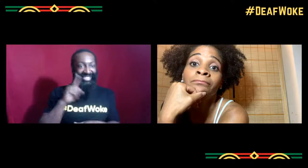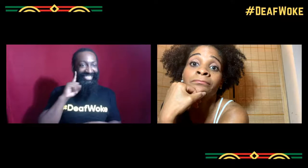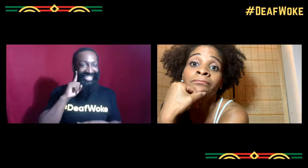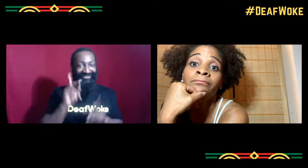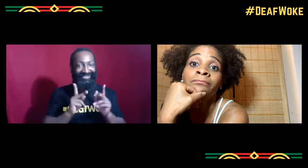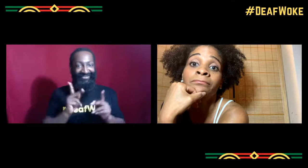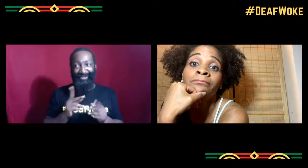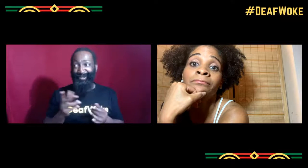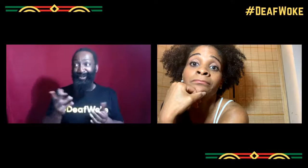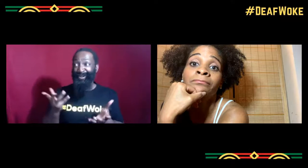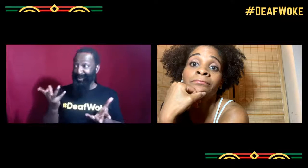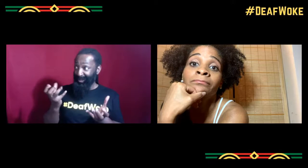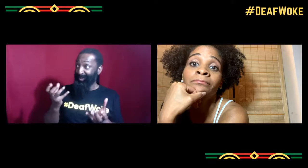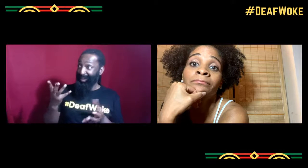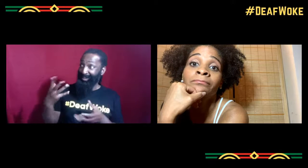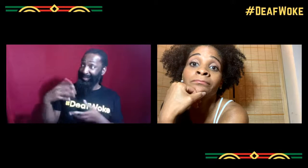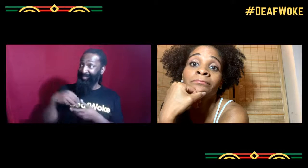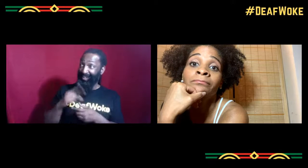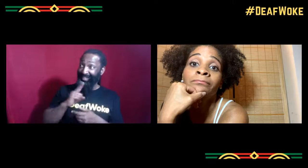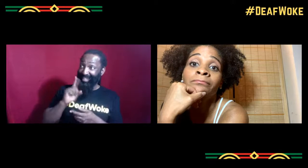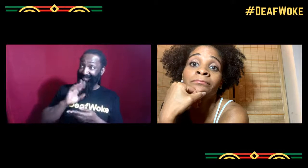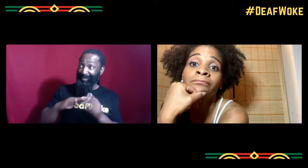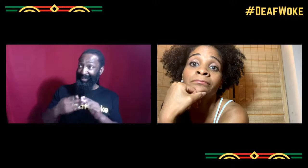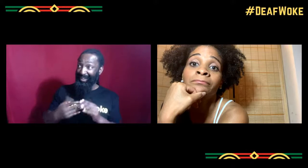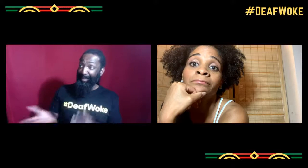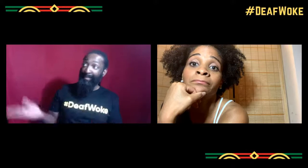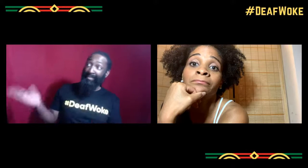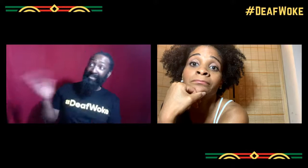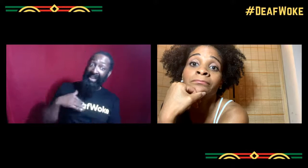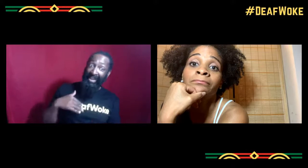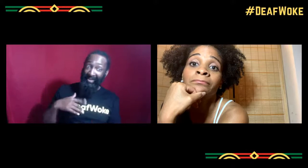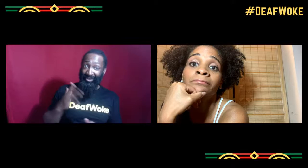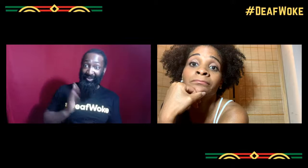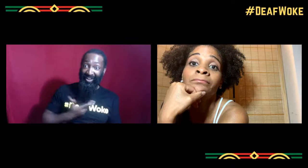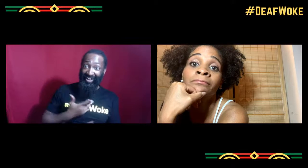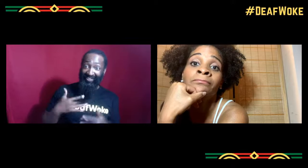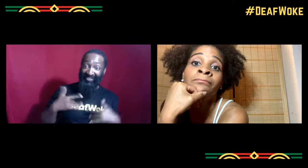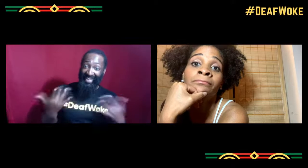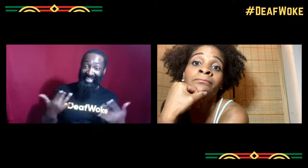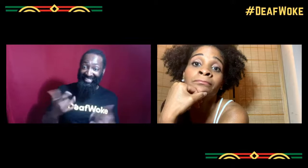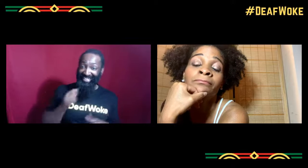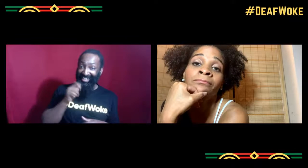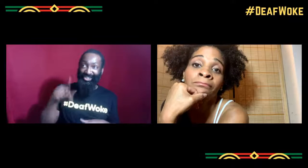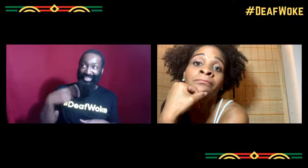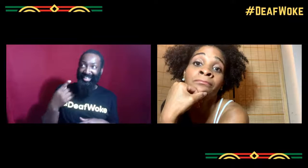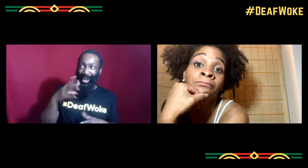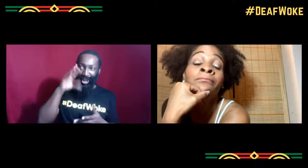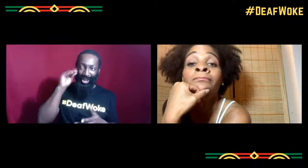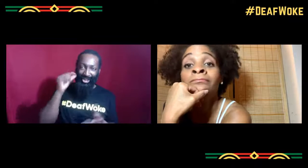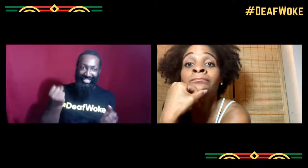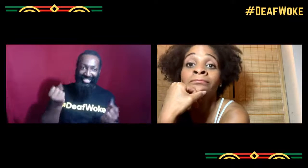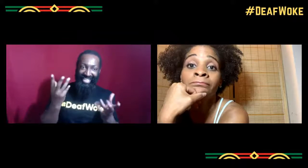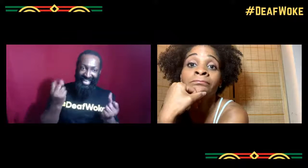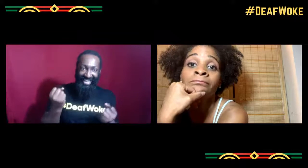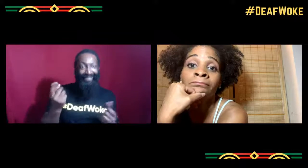common sense. You know, if a hearing person wants to be involved with the deaf community, they jump involved, come to our events. You